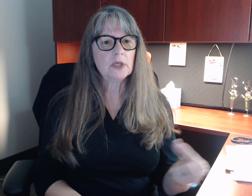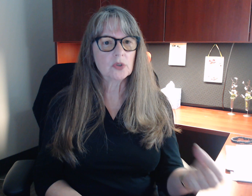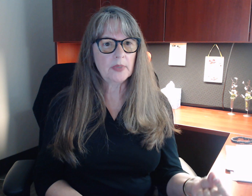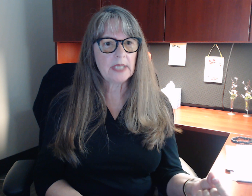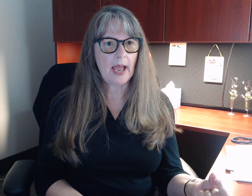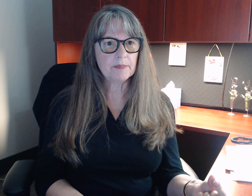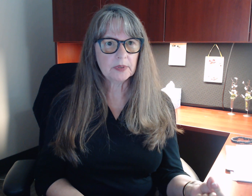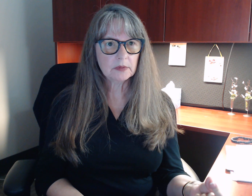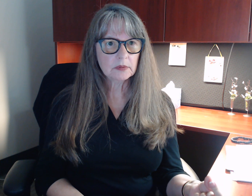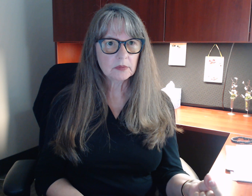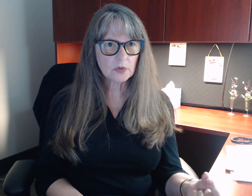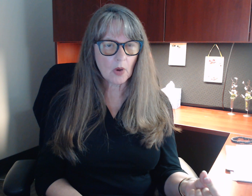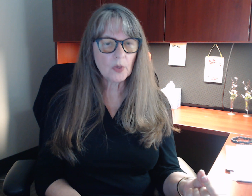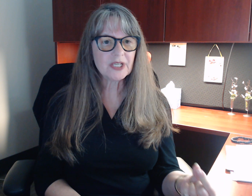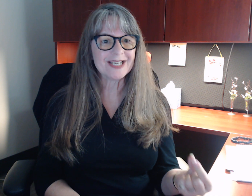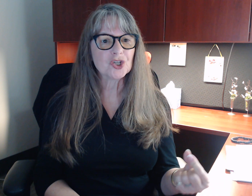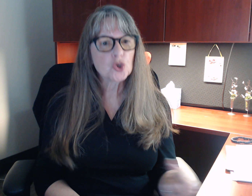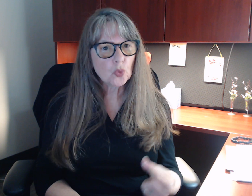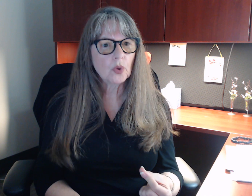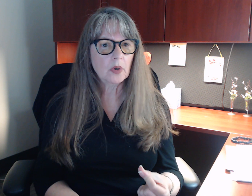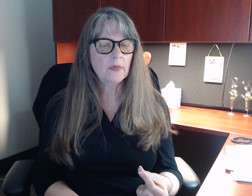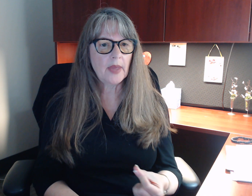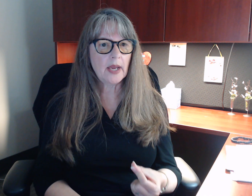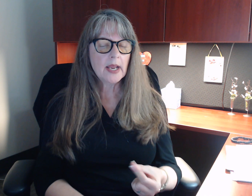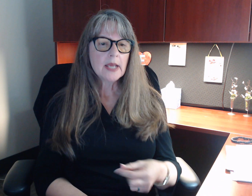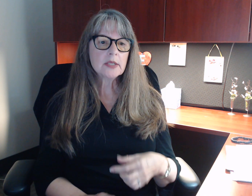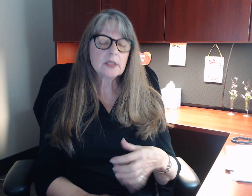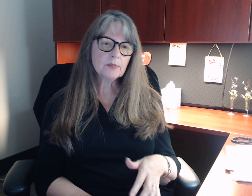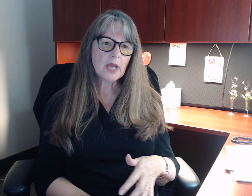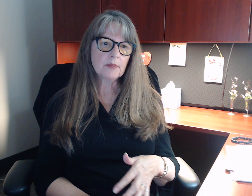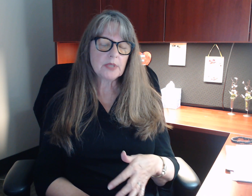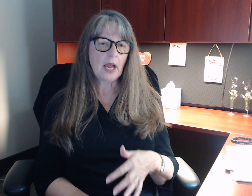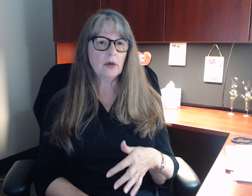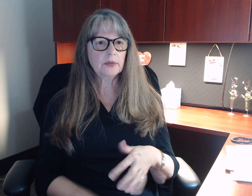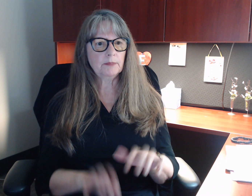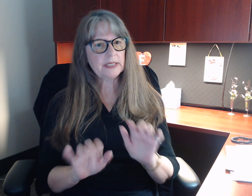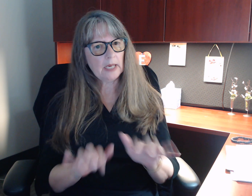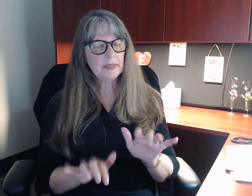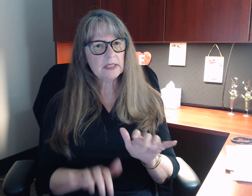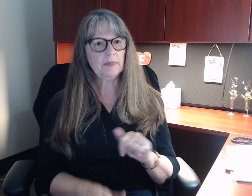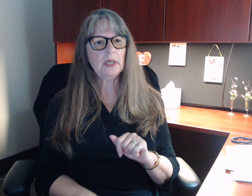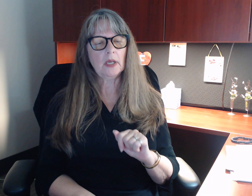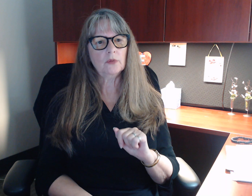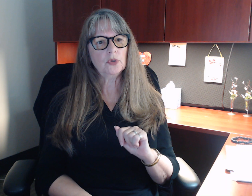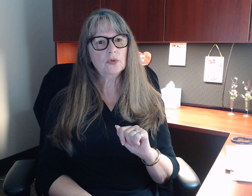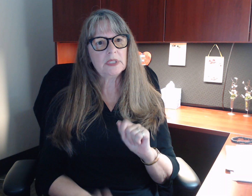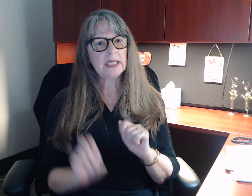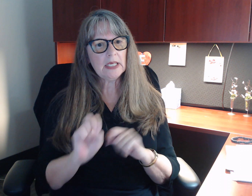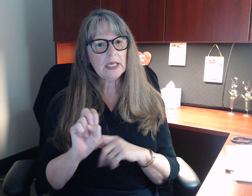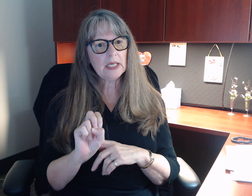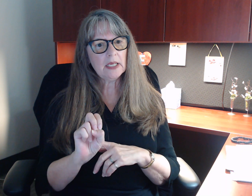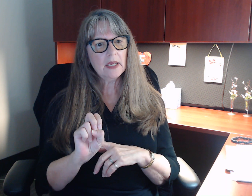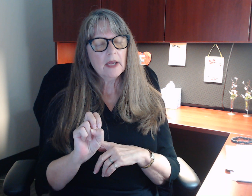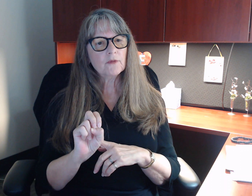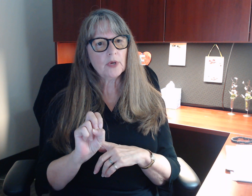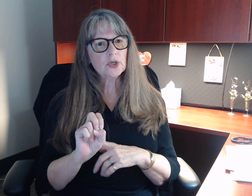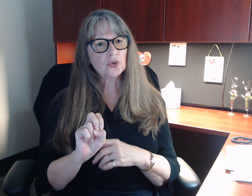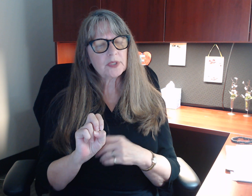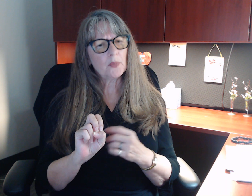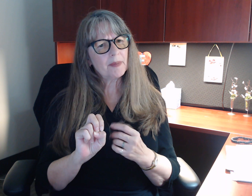going to happen. So I want to ensure that. And sometimes I'll be typing something and I'll use the E for ensure because I want to make